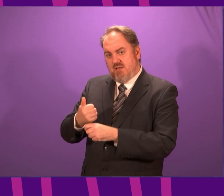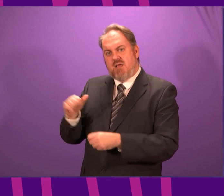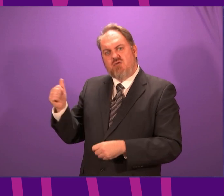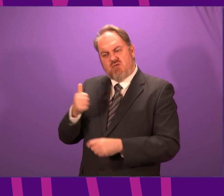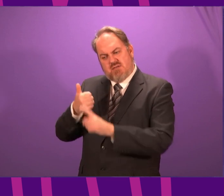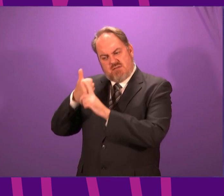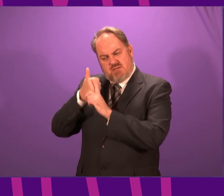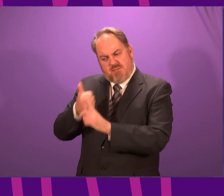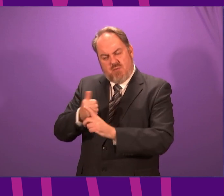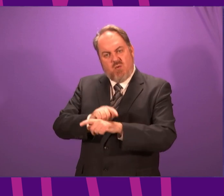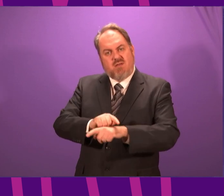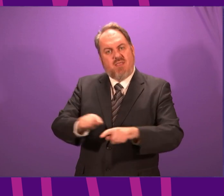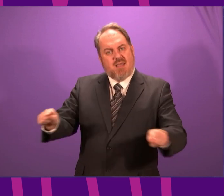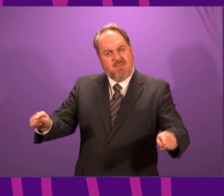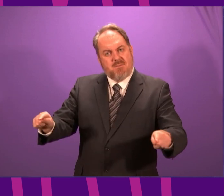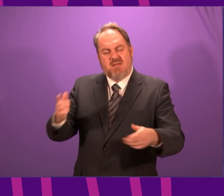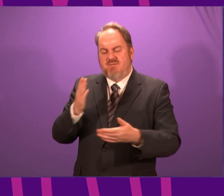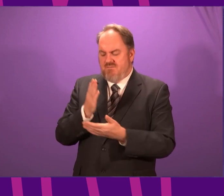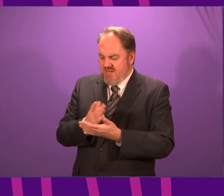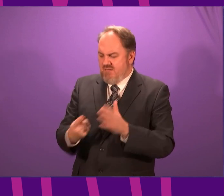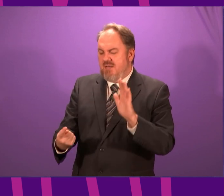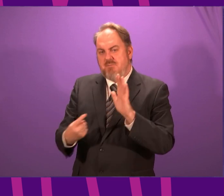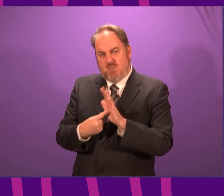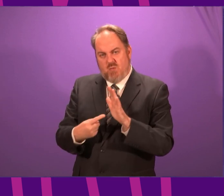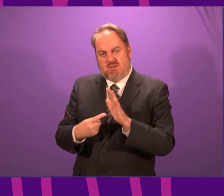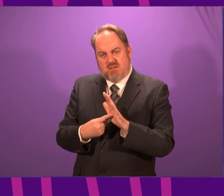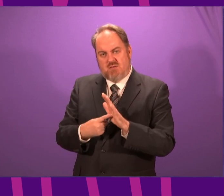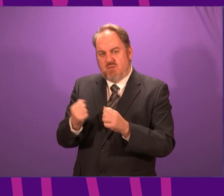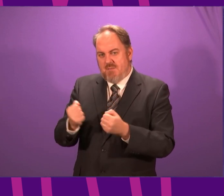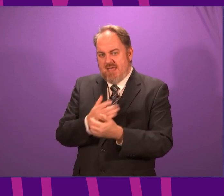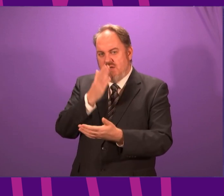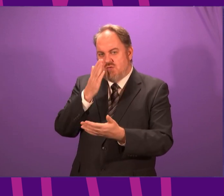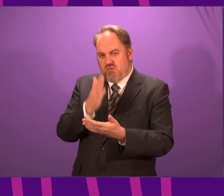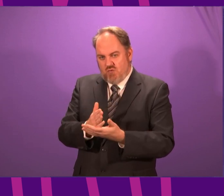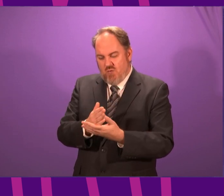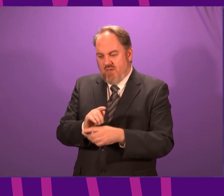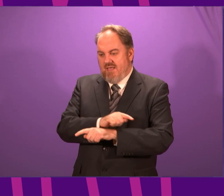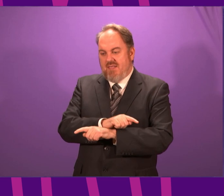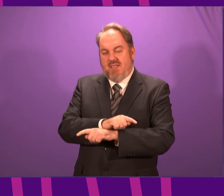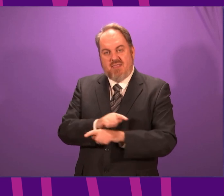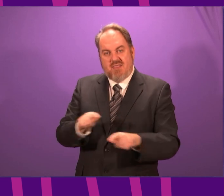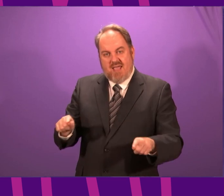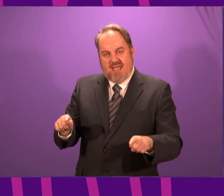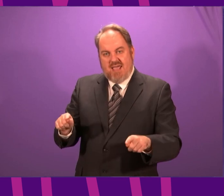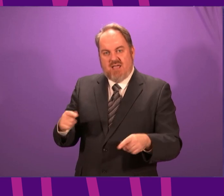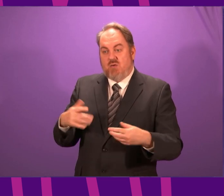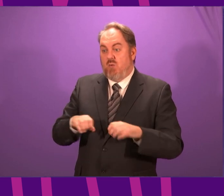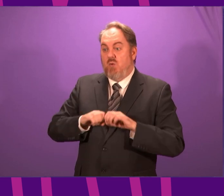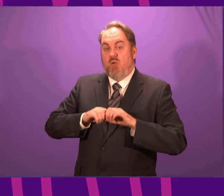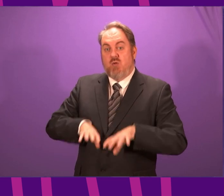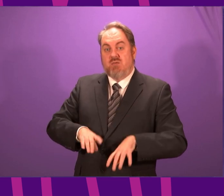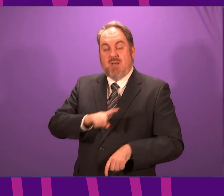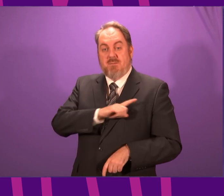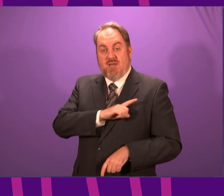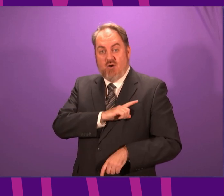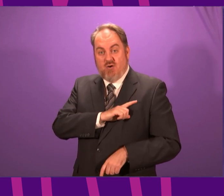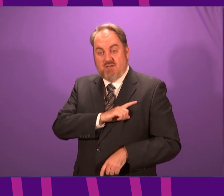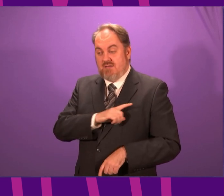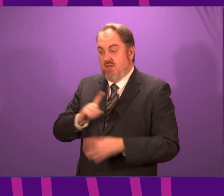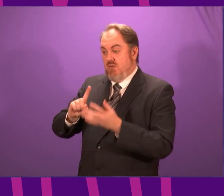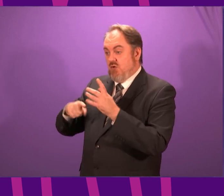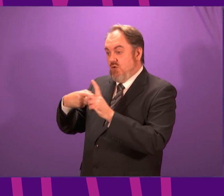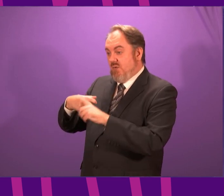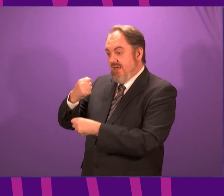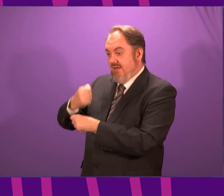side. So it's essential that they do not become the victims of a struggle between two governments. We want the two governments